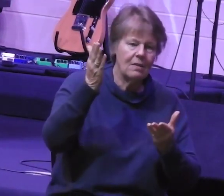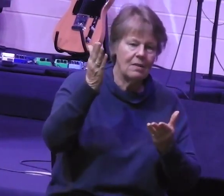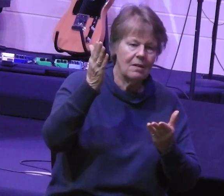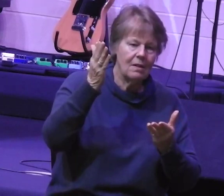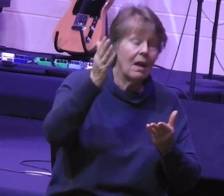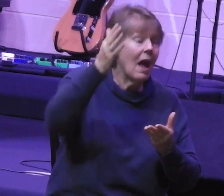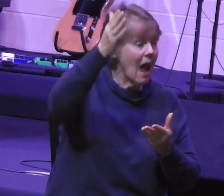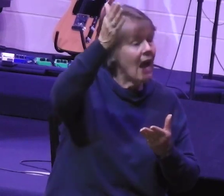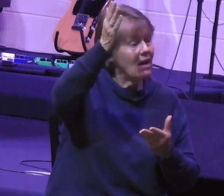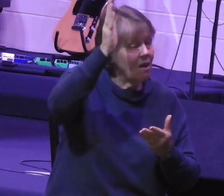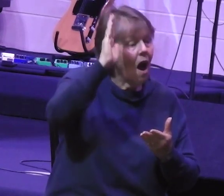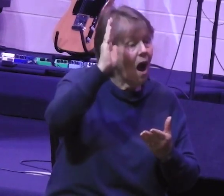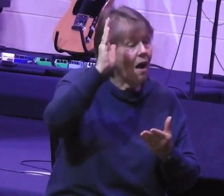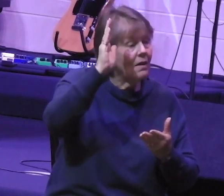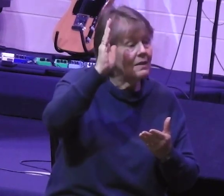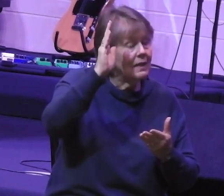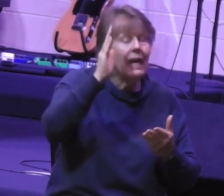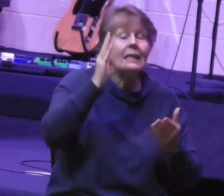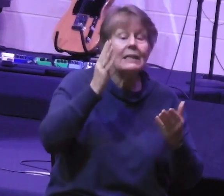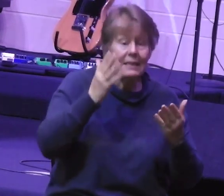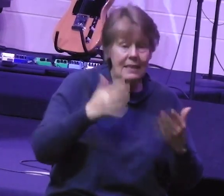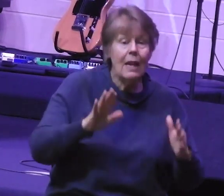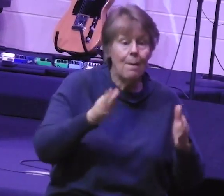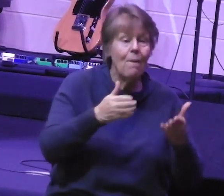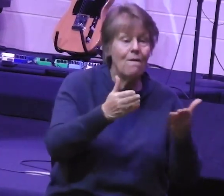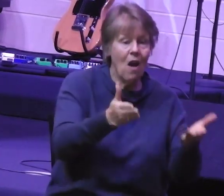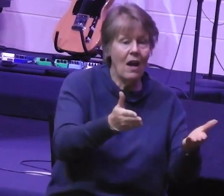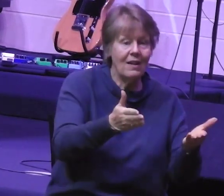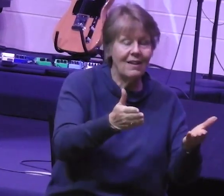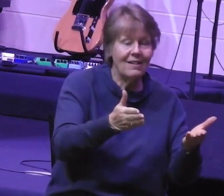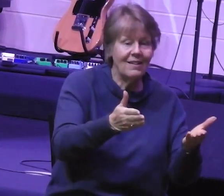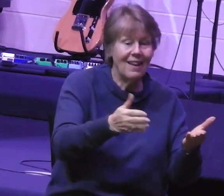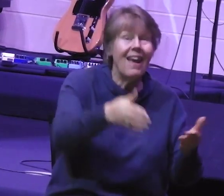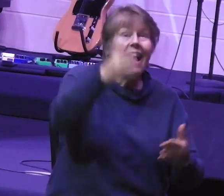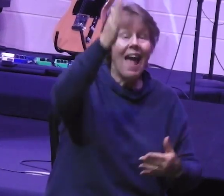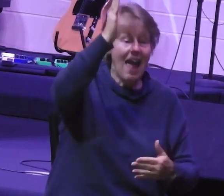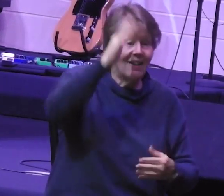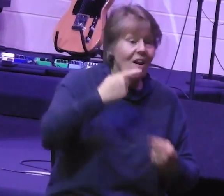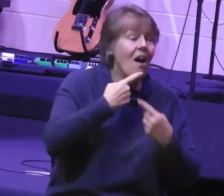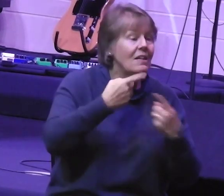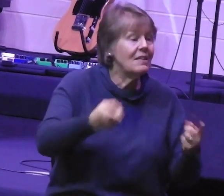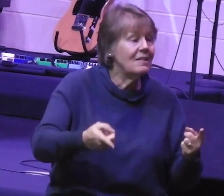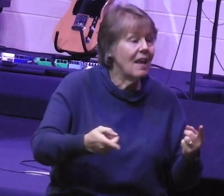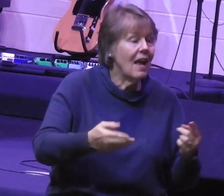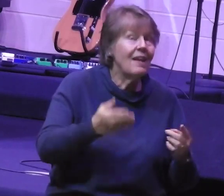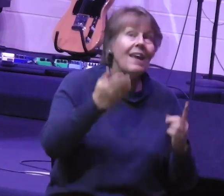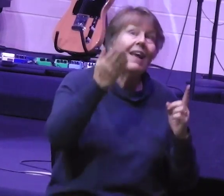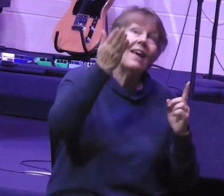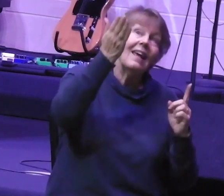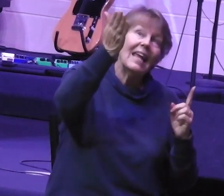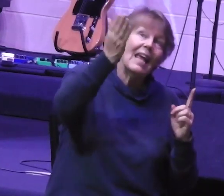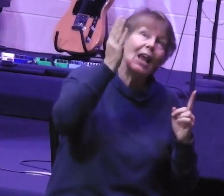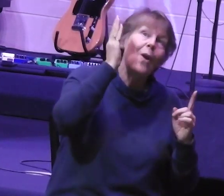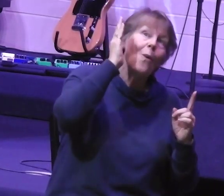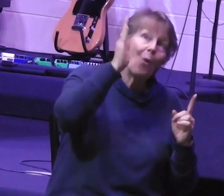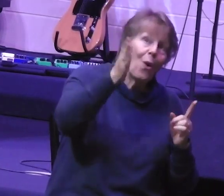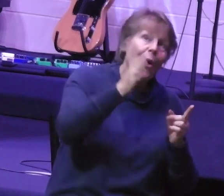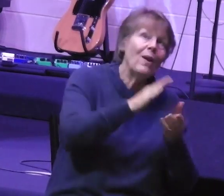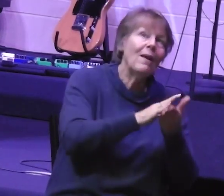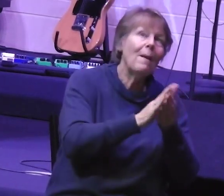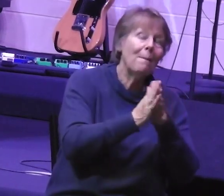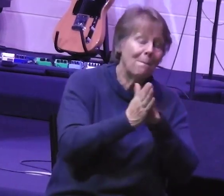but God said, I'm going to be the sacrifice necessary. And God came